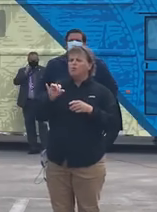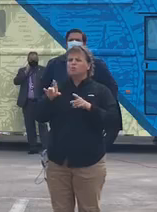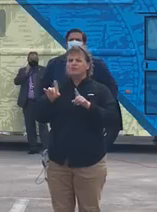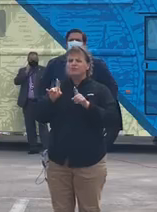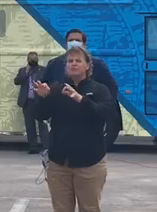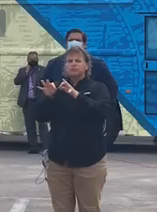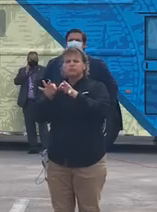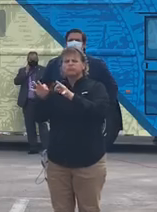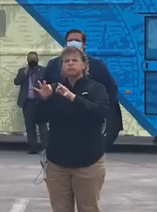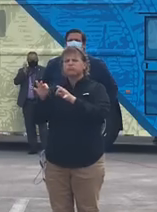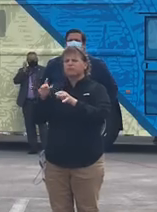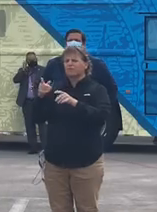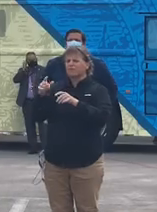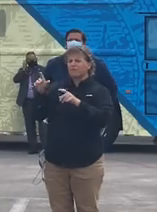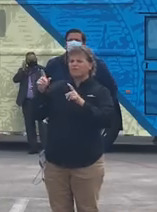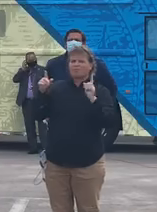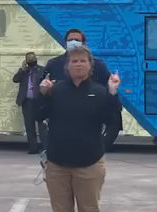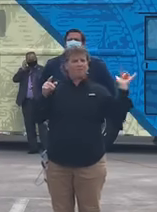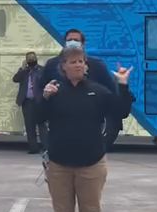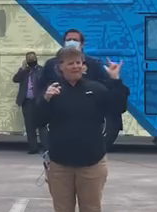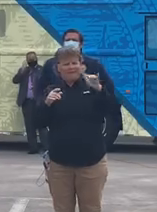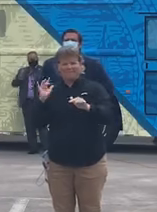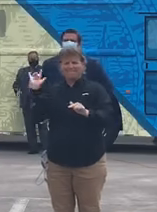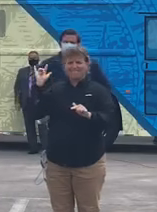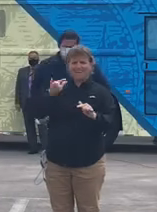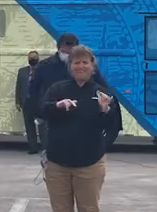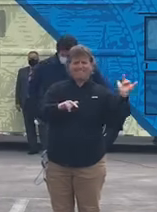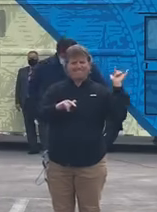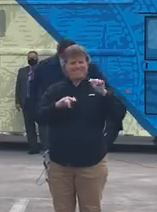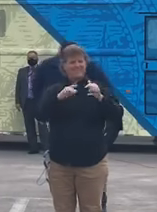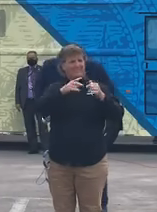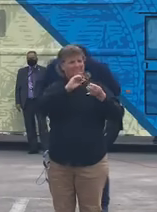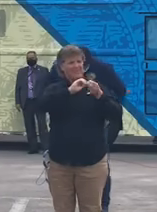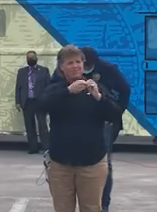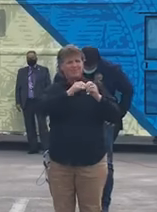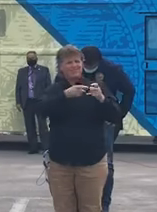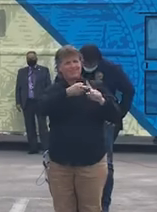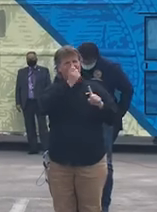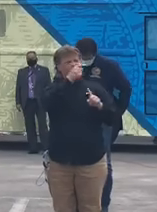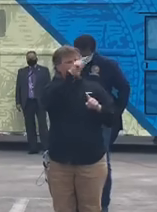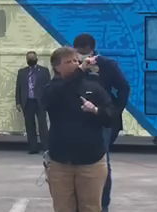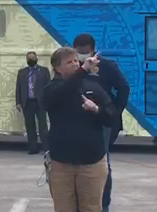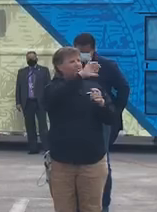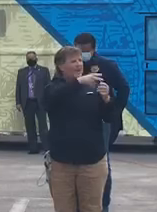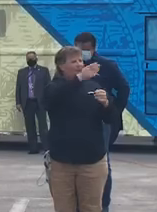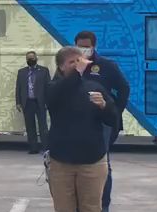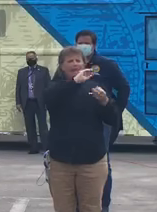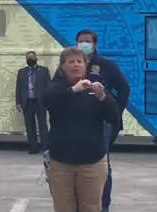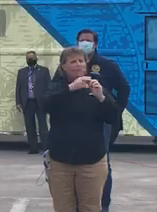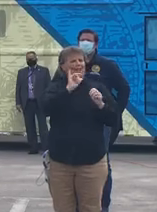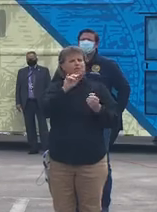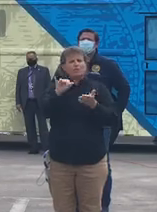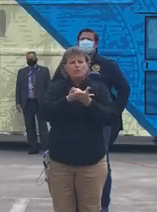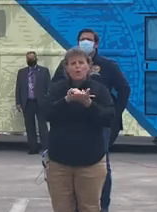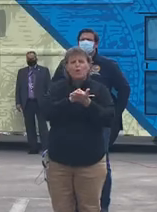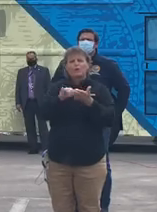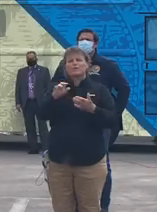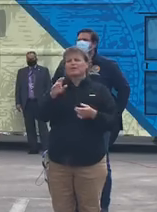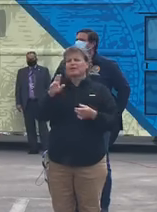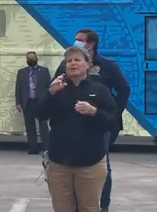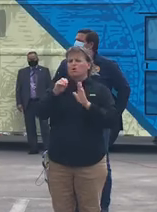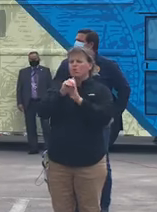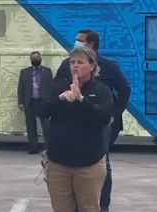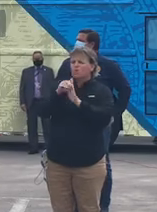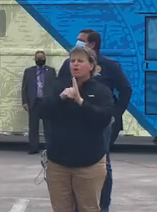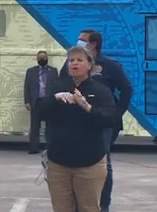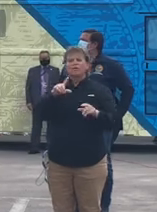coming into Florida from other high outbreak states, like the tri-state area, New York, New Jersey, Connecticut, and Louisiana.